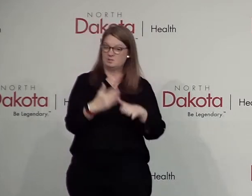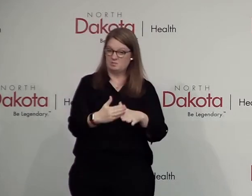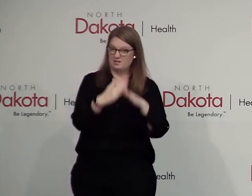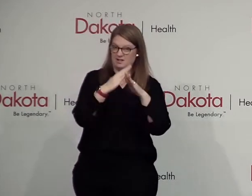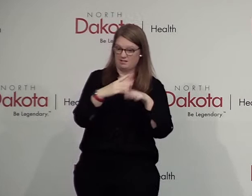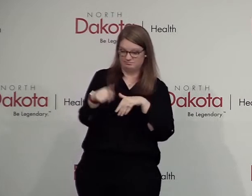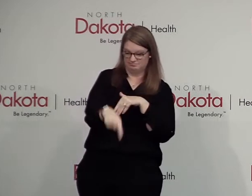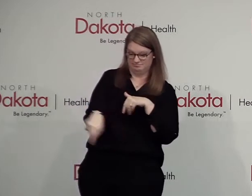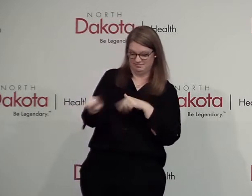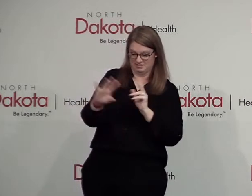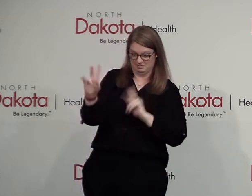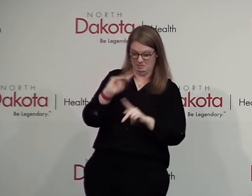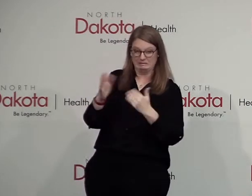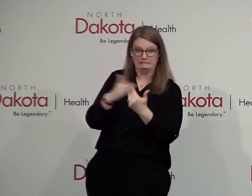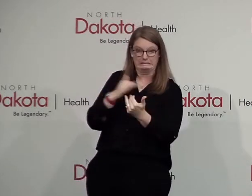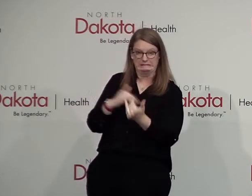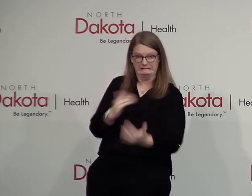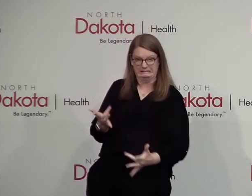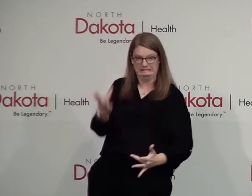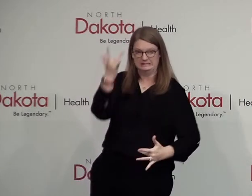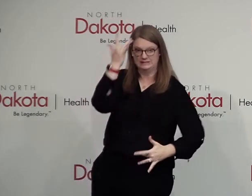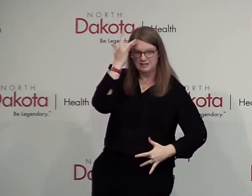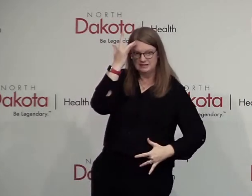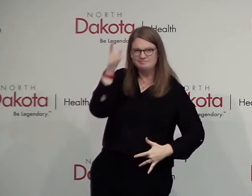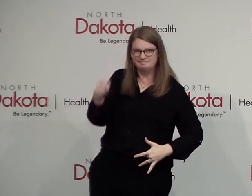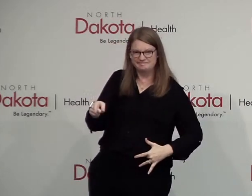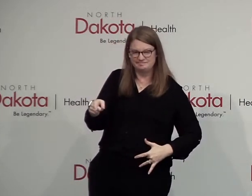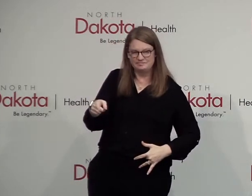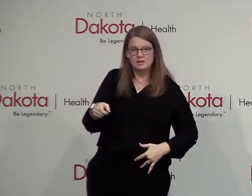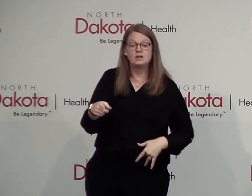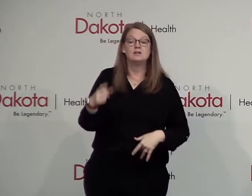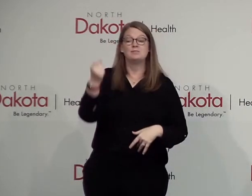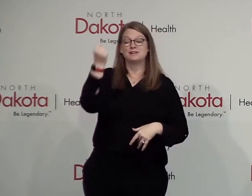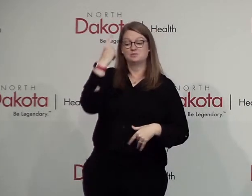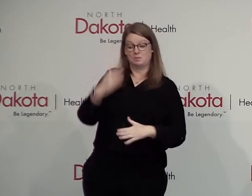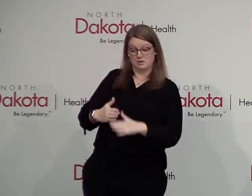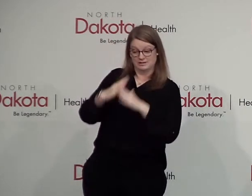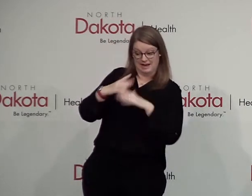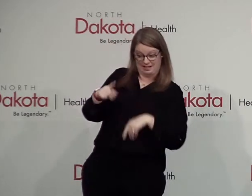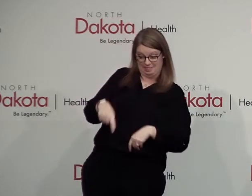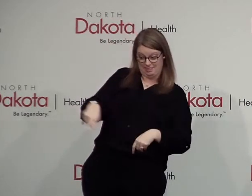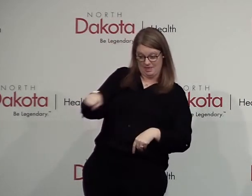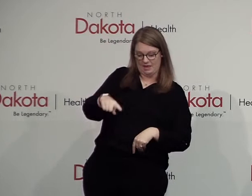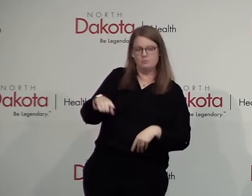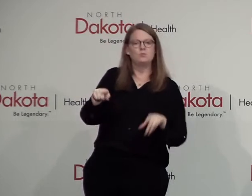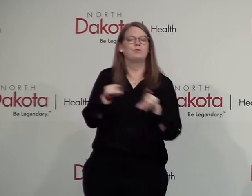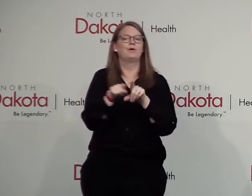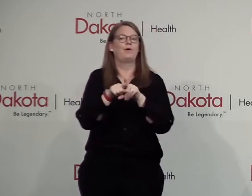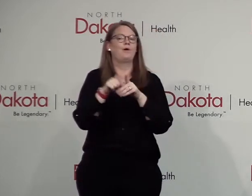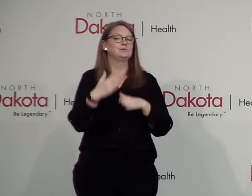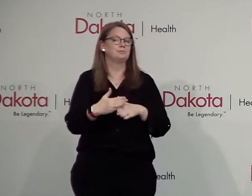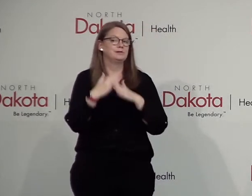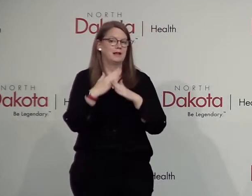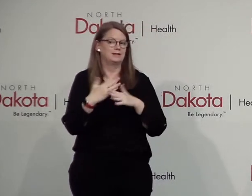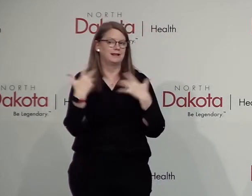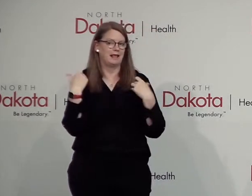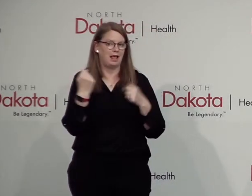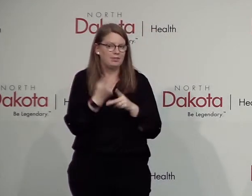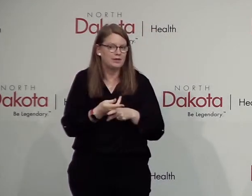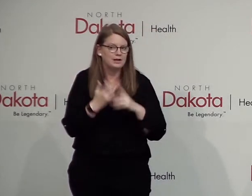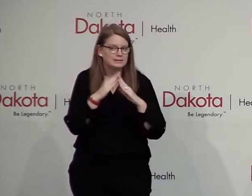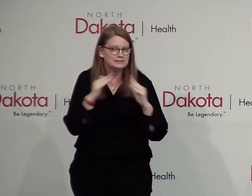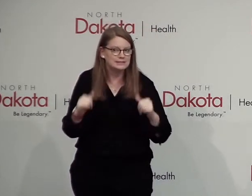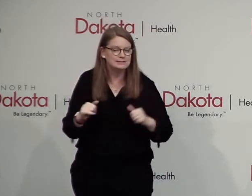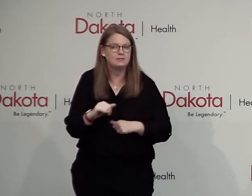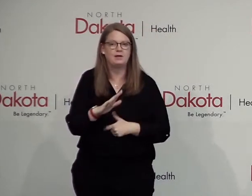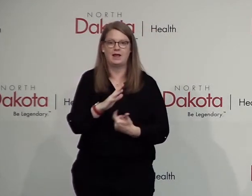from risk of severe illness, but it's also important that when we protect them, then we are protecting the healthcare system and hospital capacity and